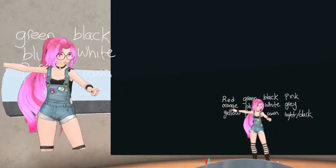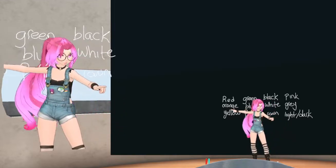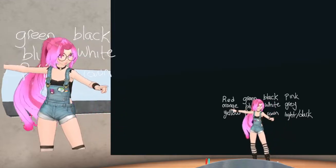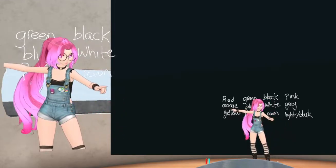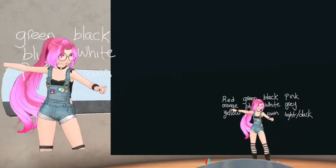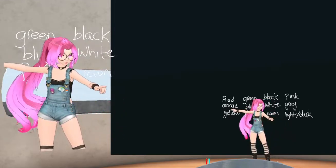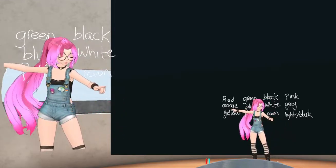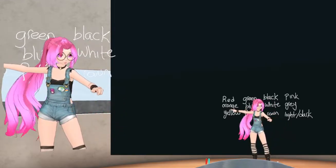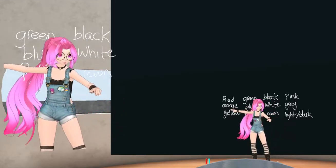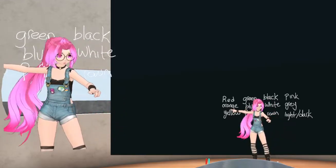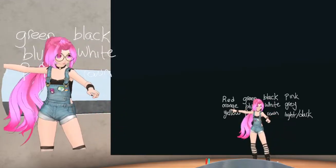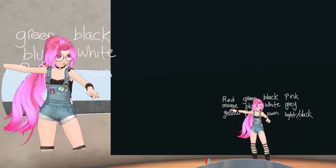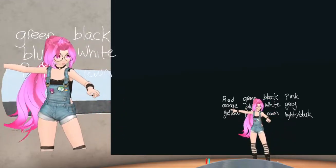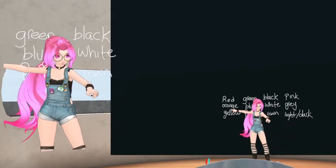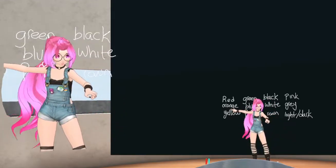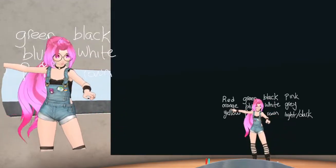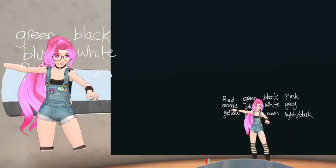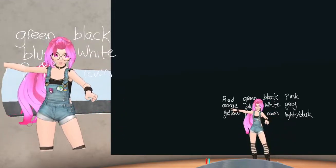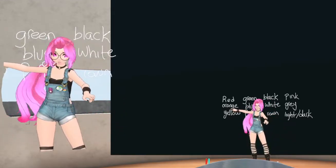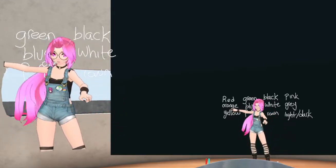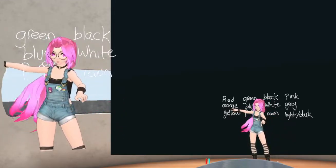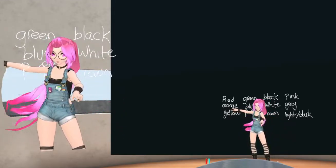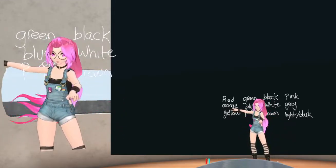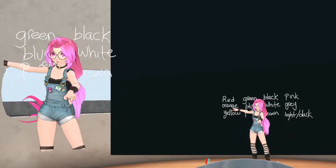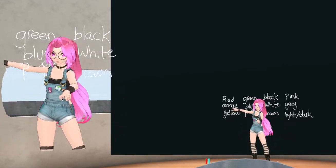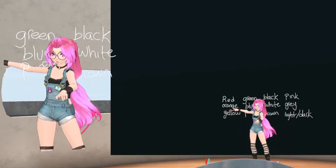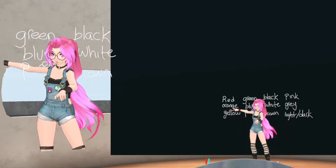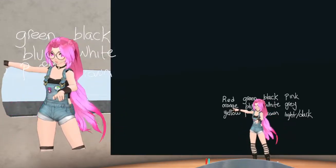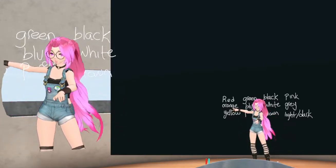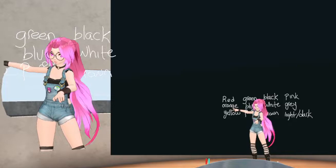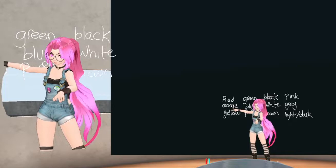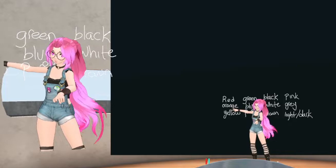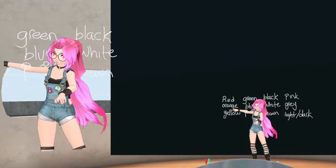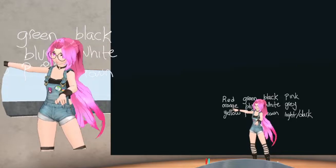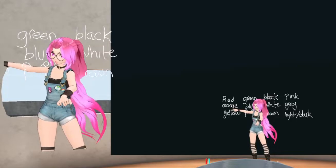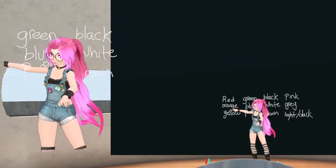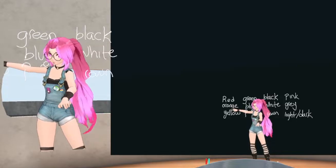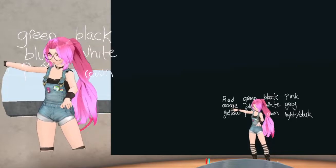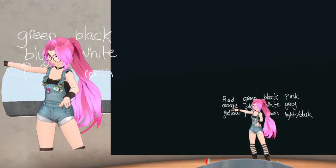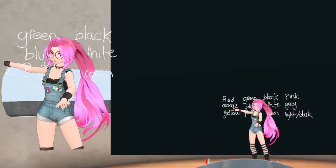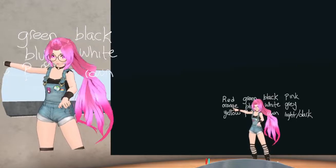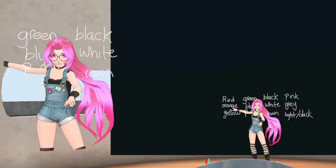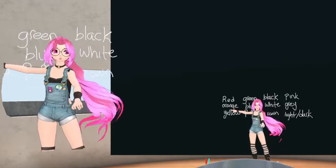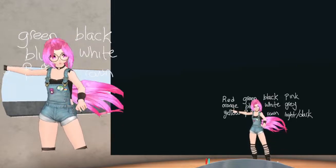me how to sign it. And then I'll get your question, Big Bank. Yeah!